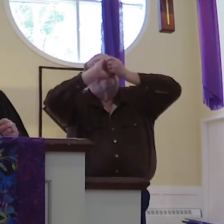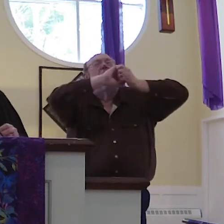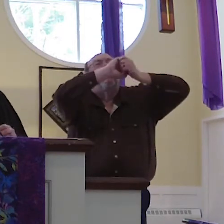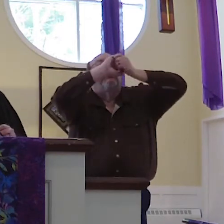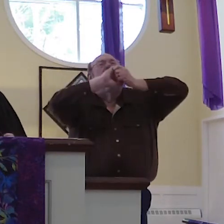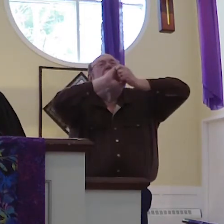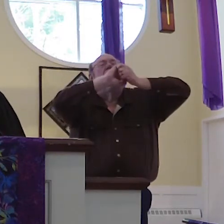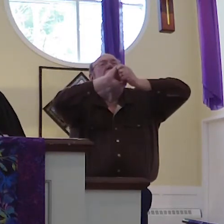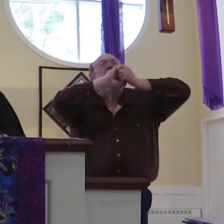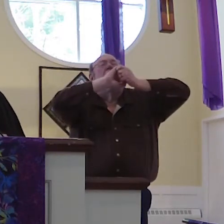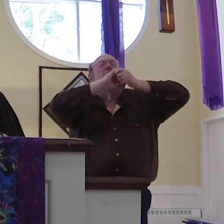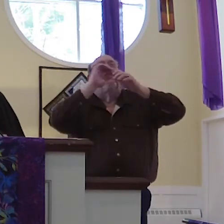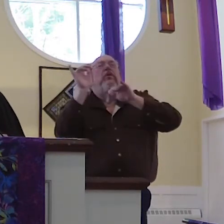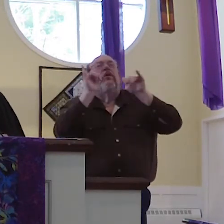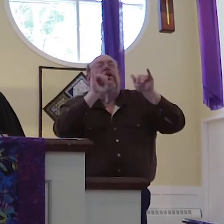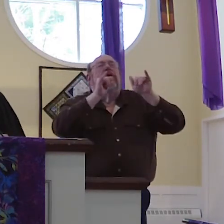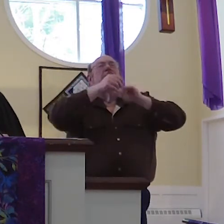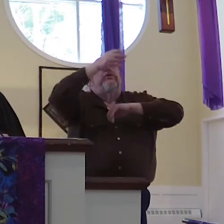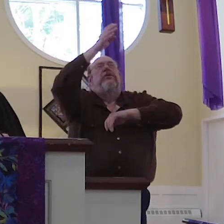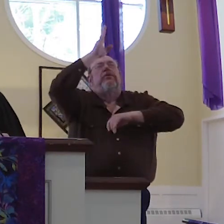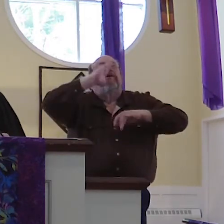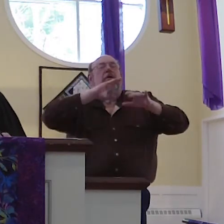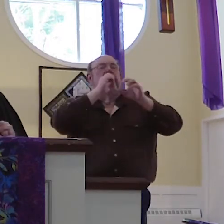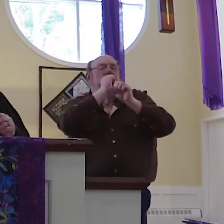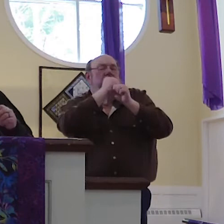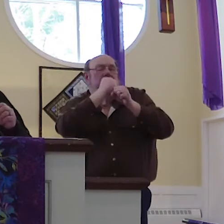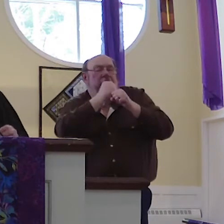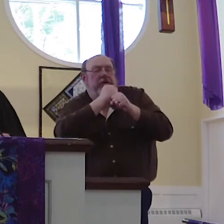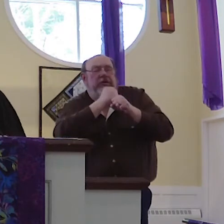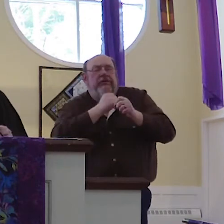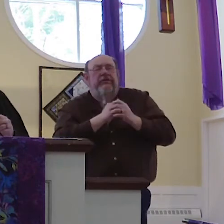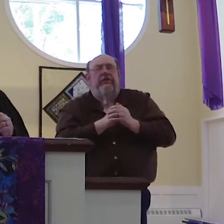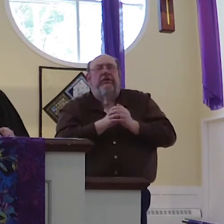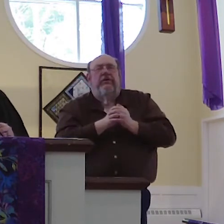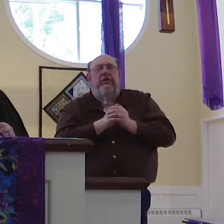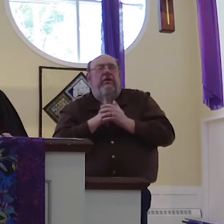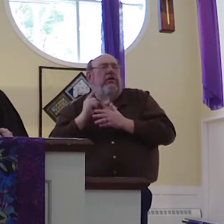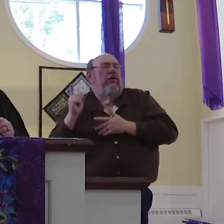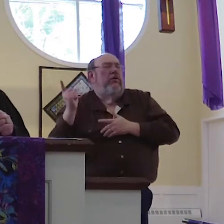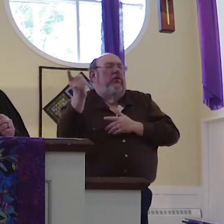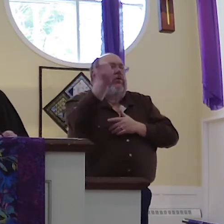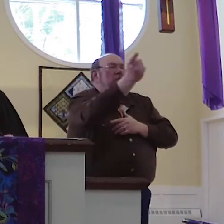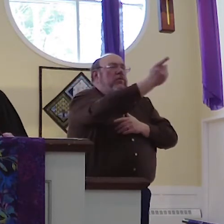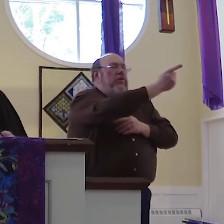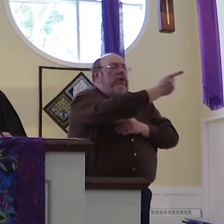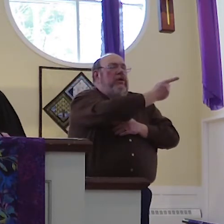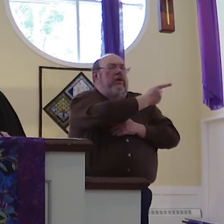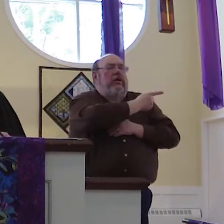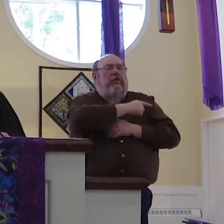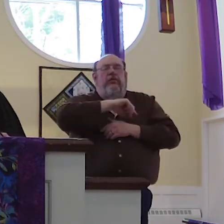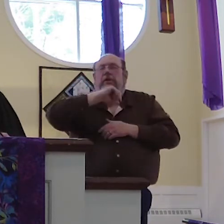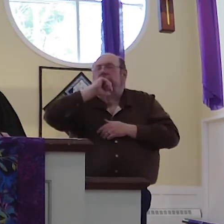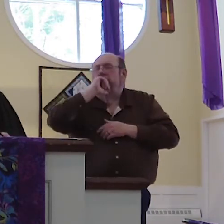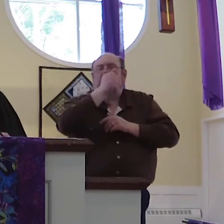But we're also God's creations. We ourselves are not God.